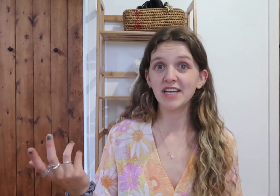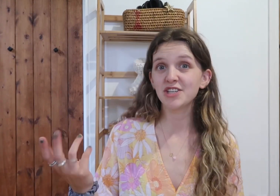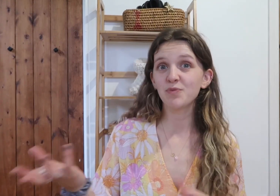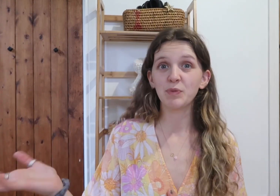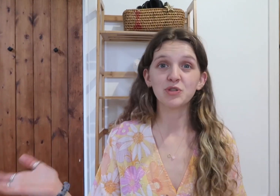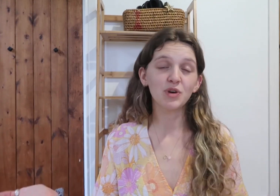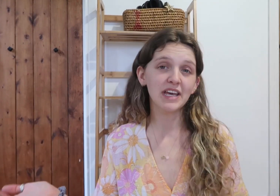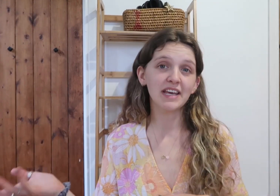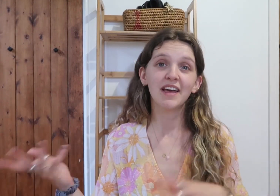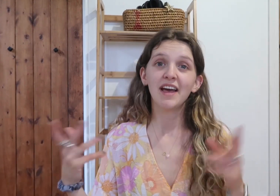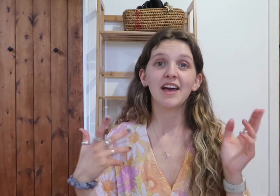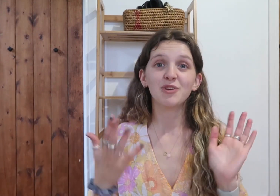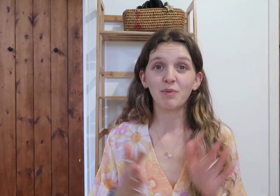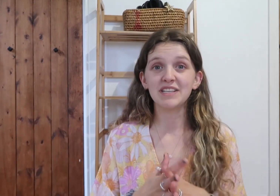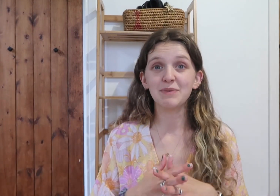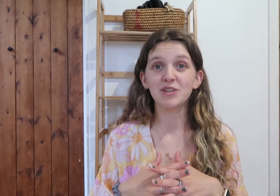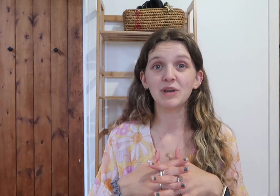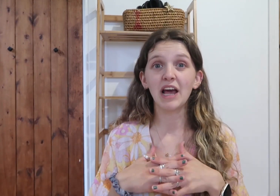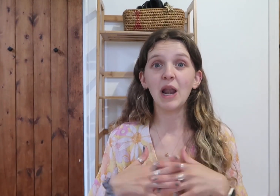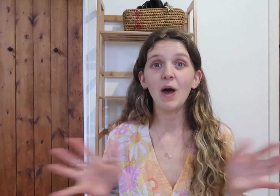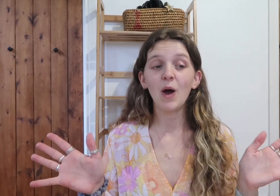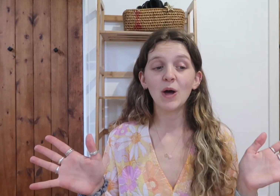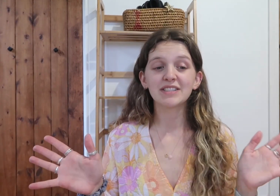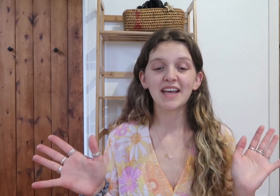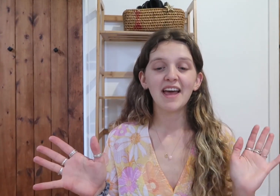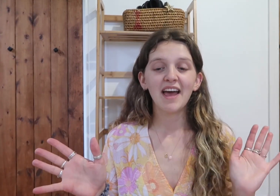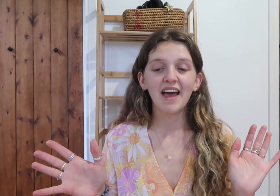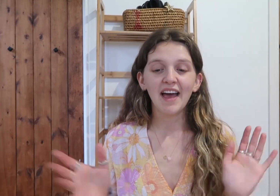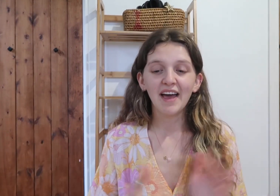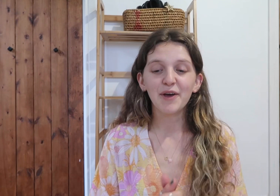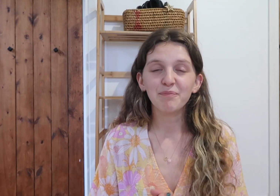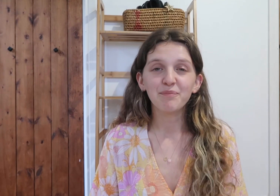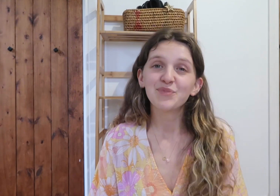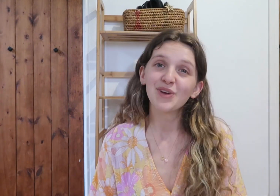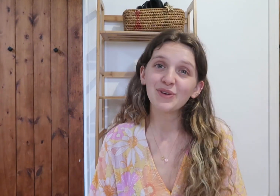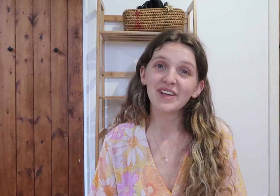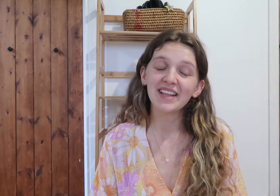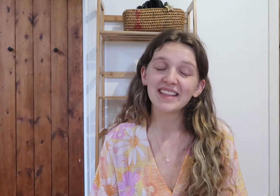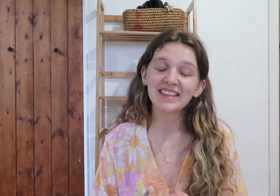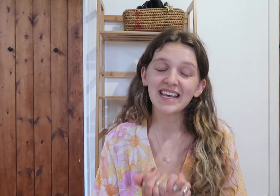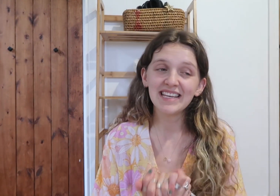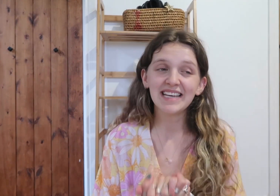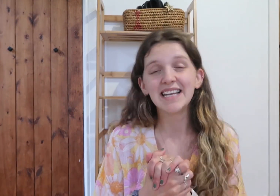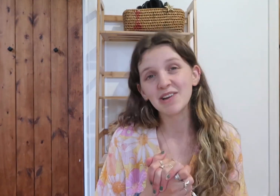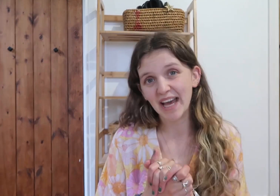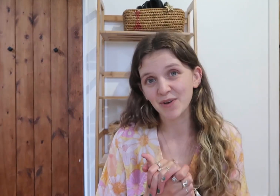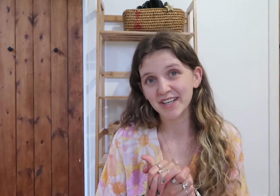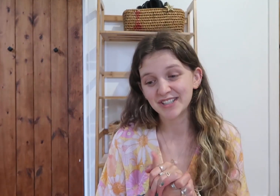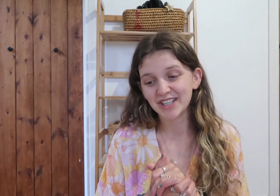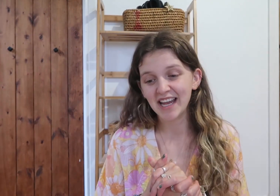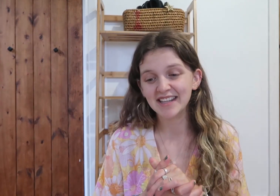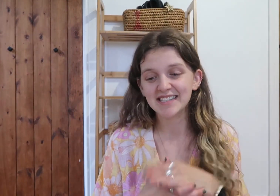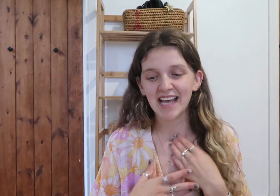conversation, when we're talking. You probably see me doing it a lot. So they need a little language, and this is how